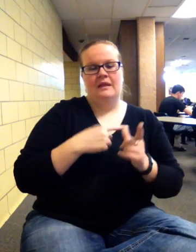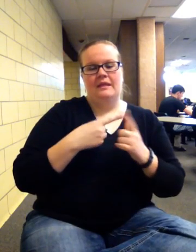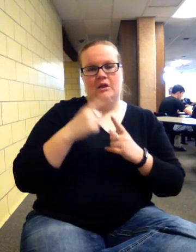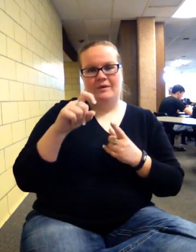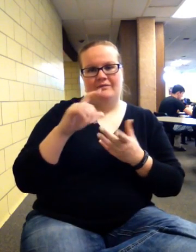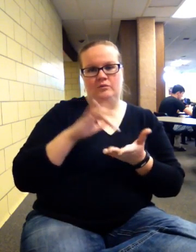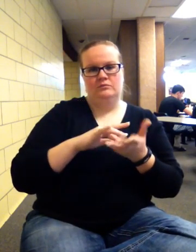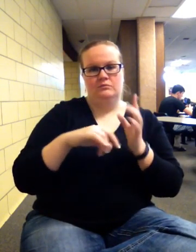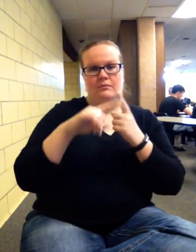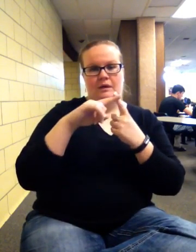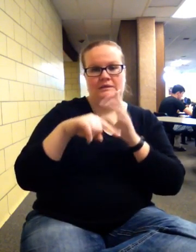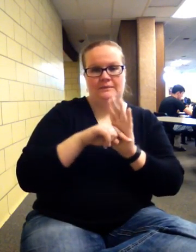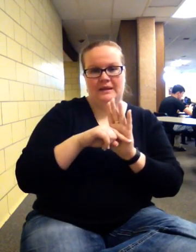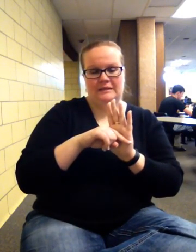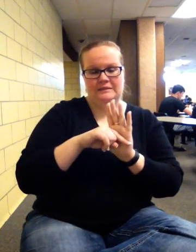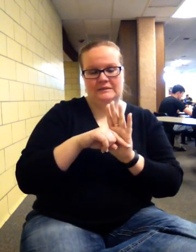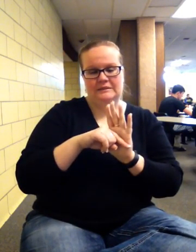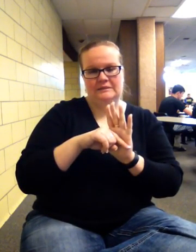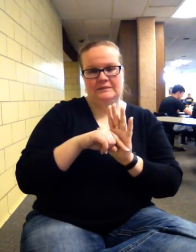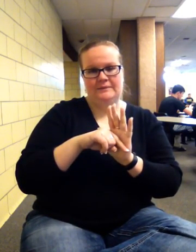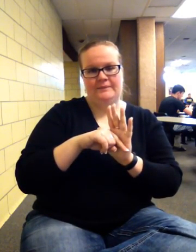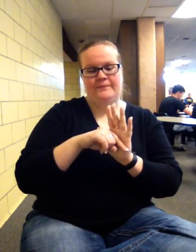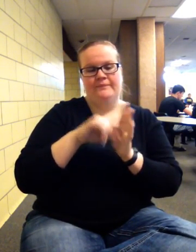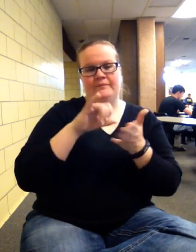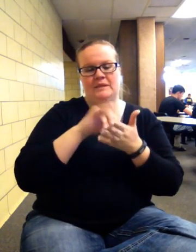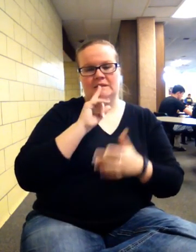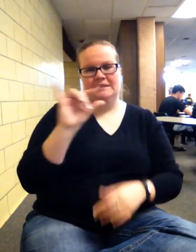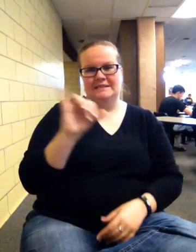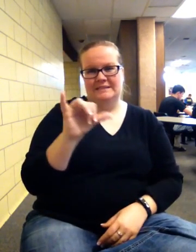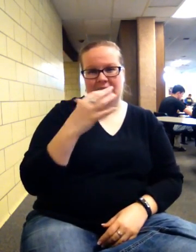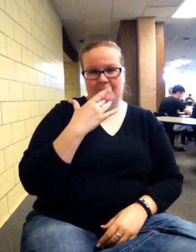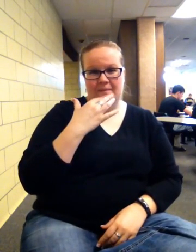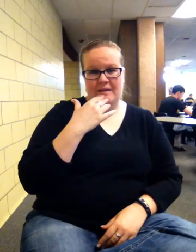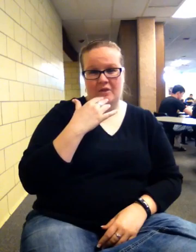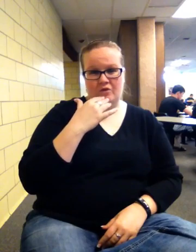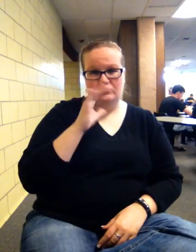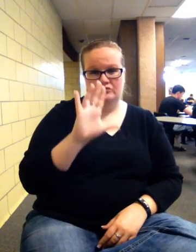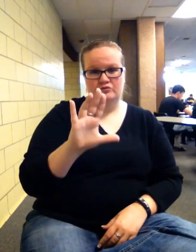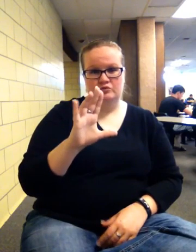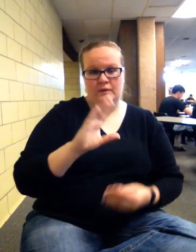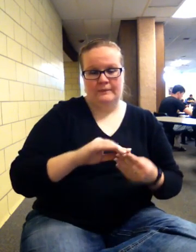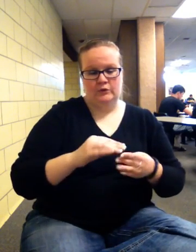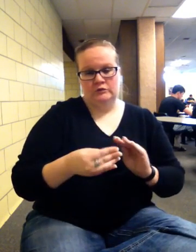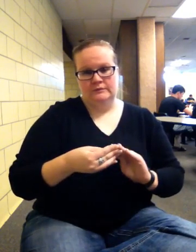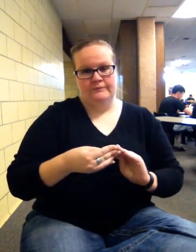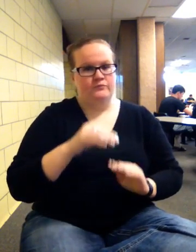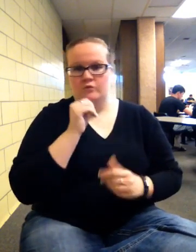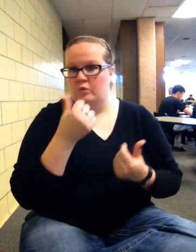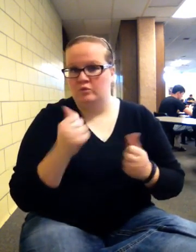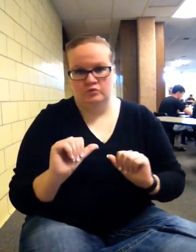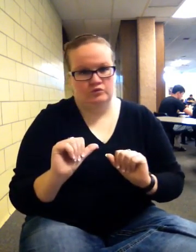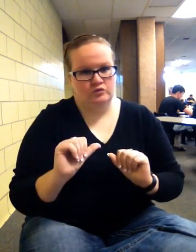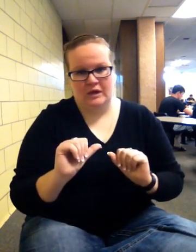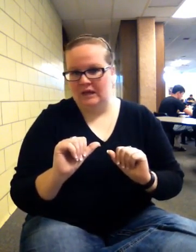plus-minus key that's the same color as your numbers. Don't try to hit the minus sign.